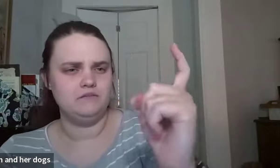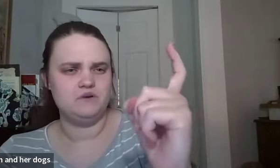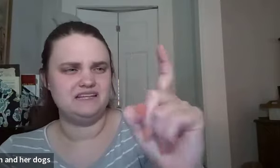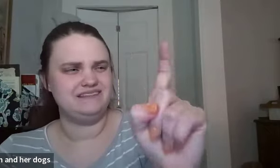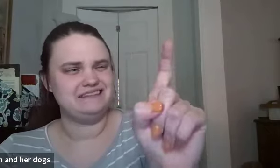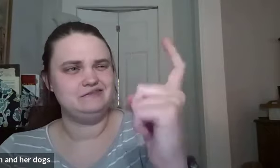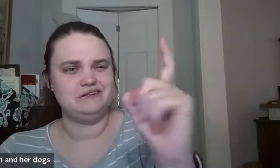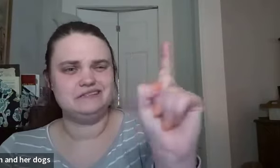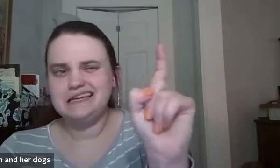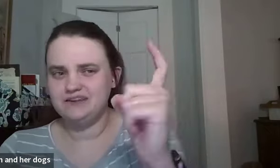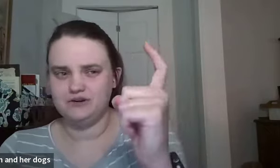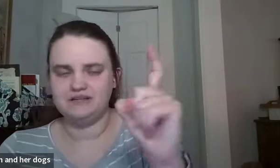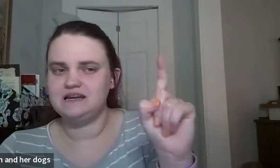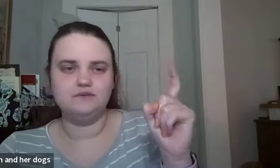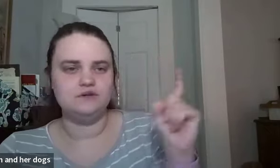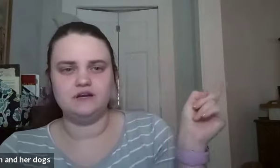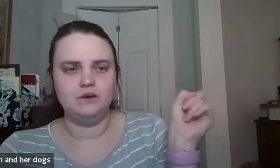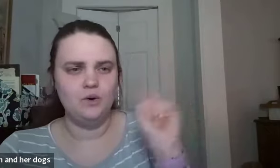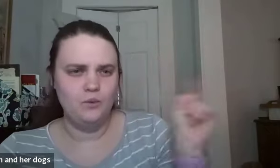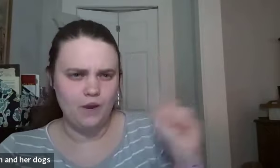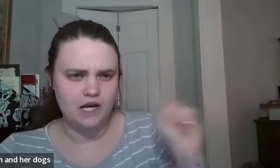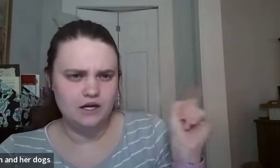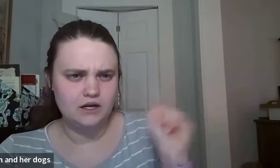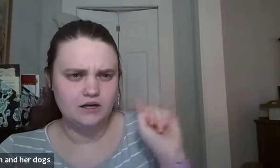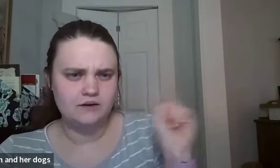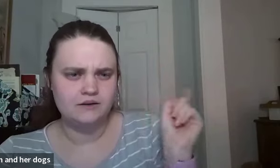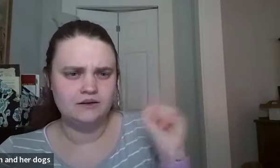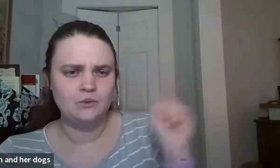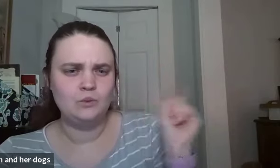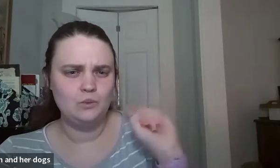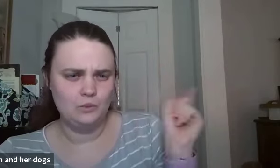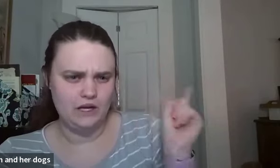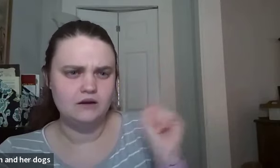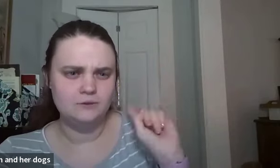Remember, it's like that, slightly crooked. It's not fully crooked. Where. Where.